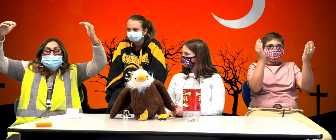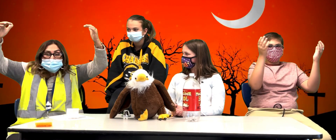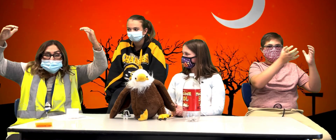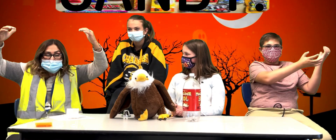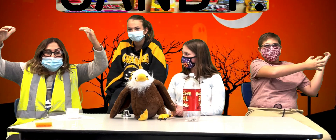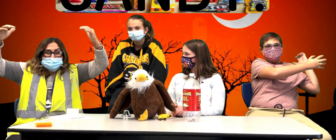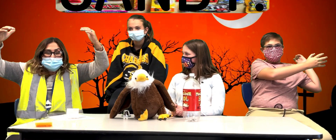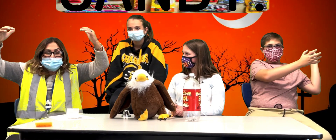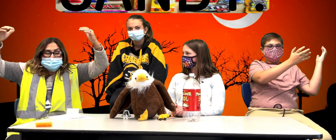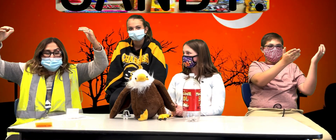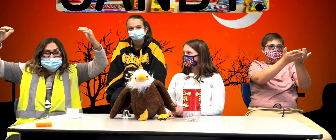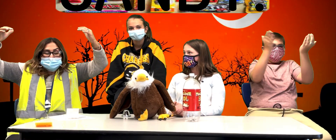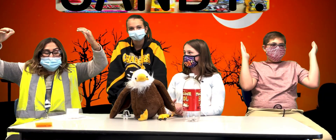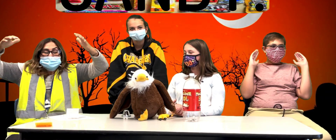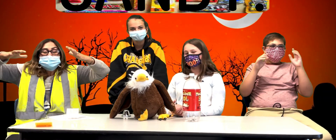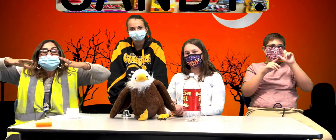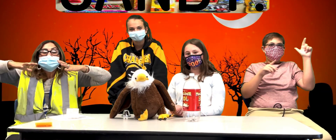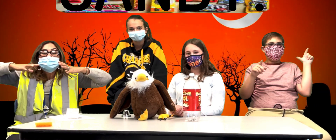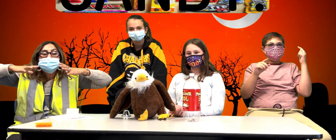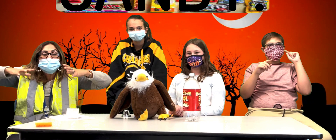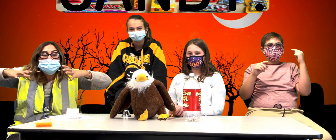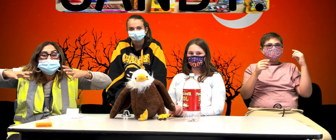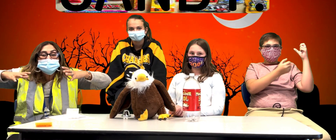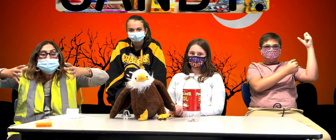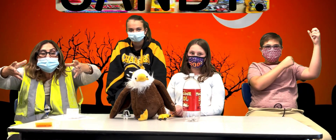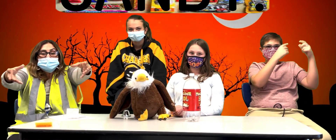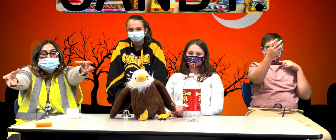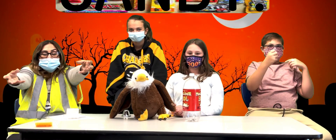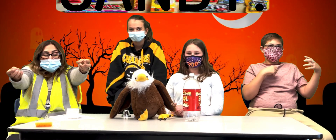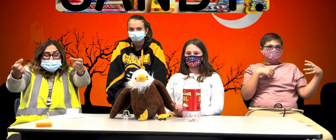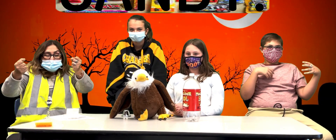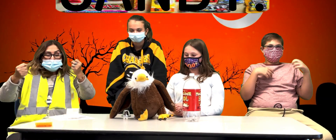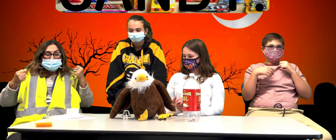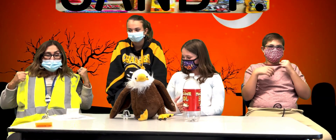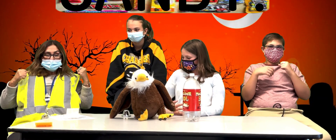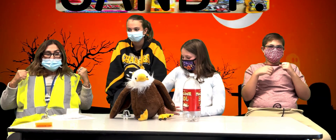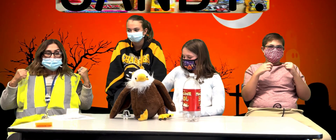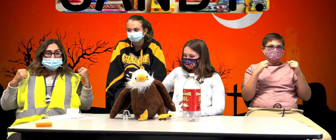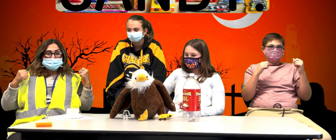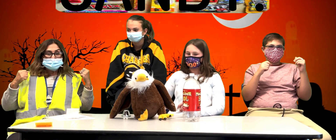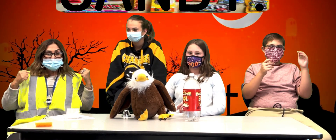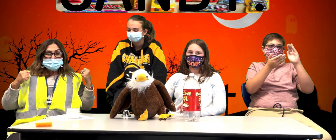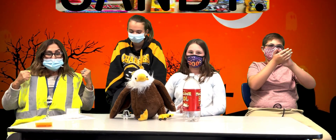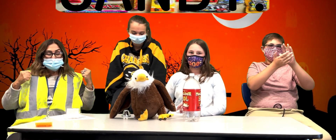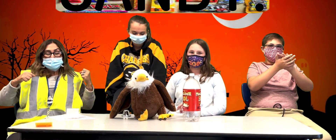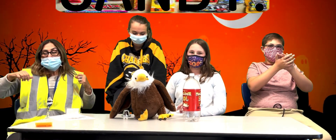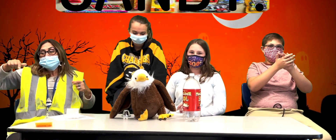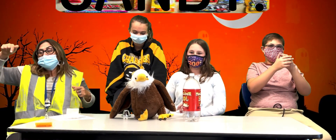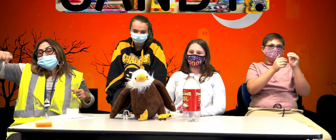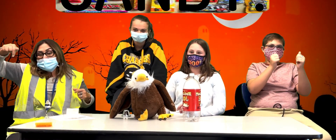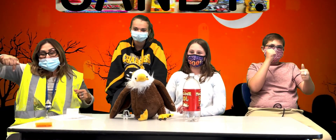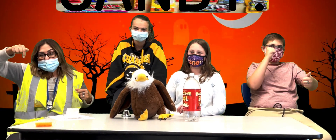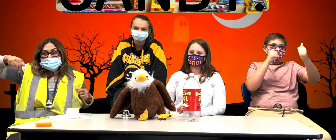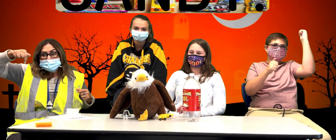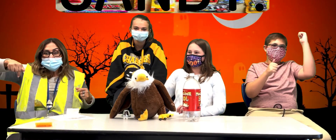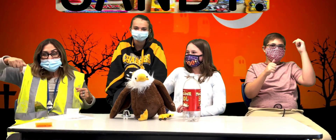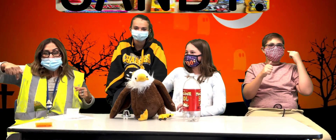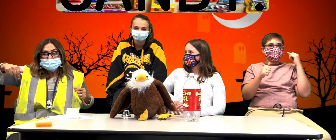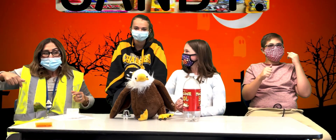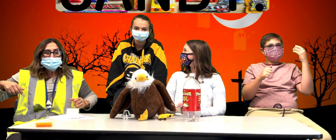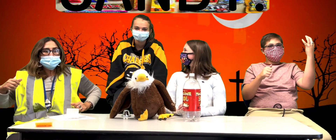most candy. The school that brings in the most candy by